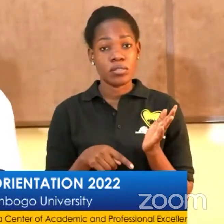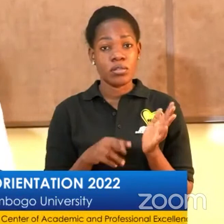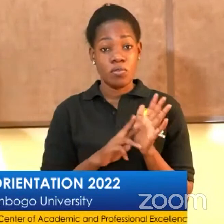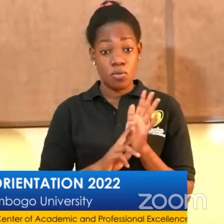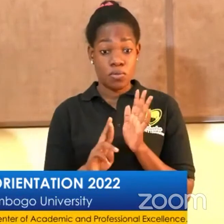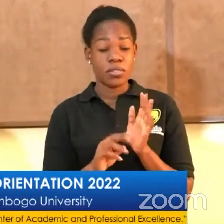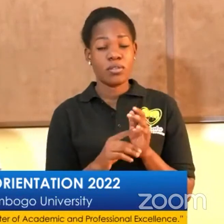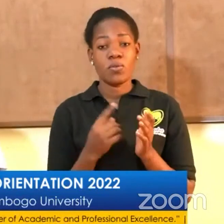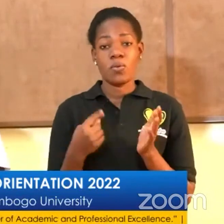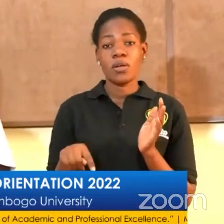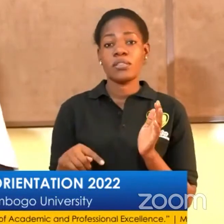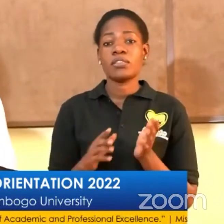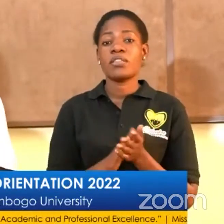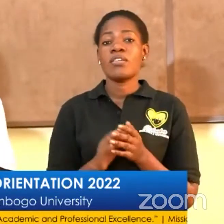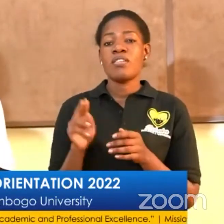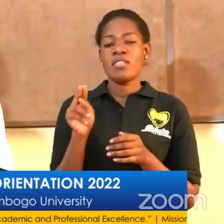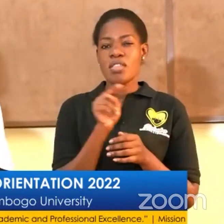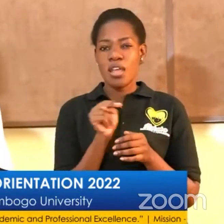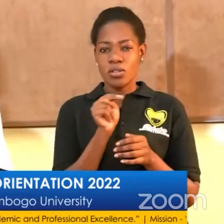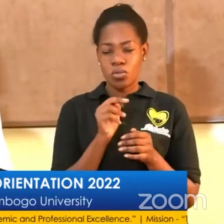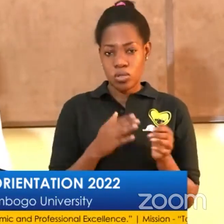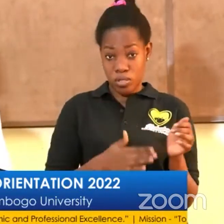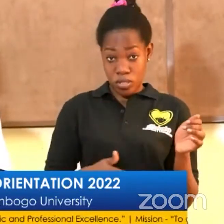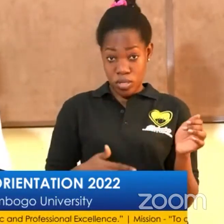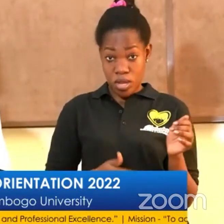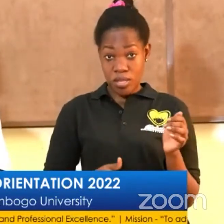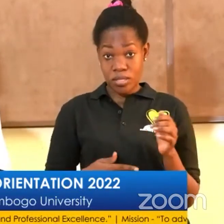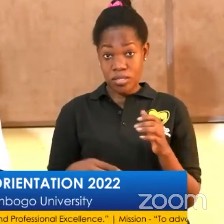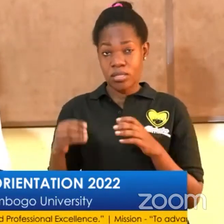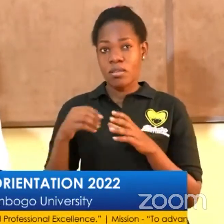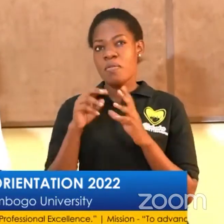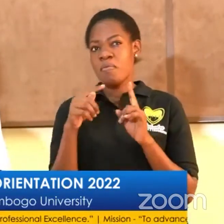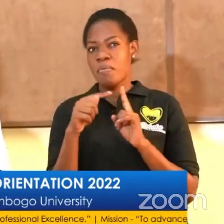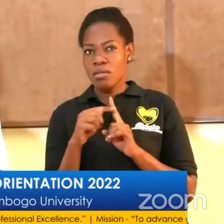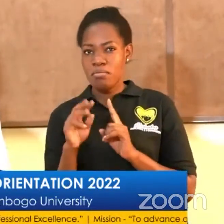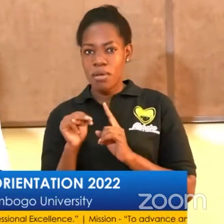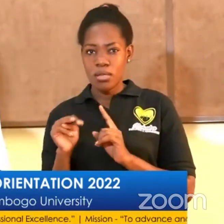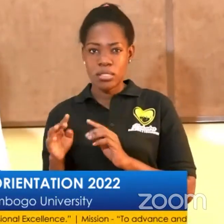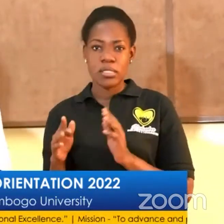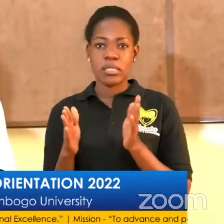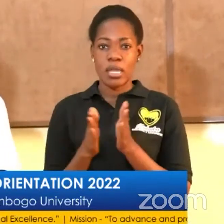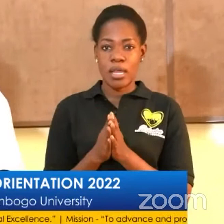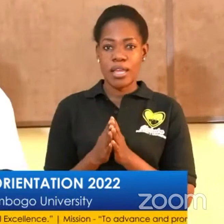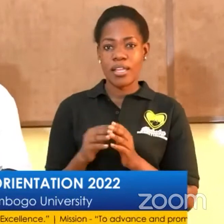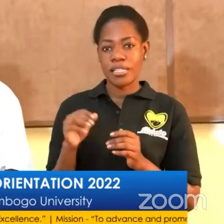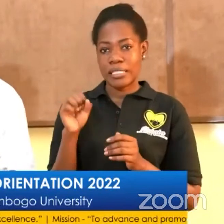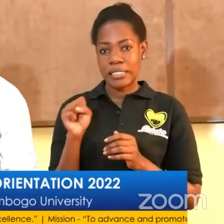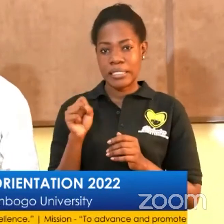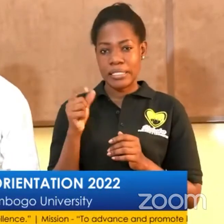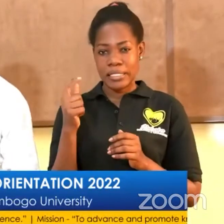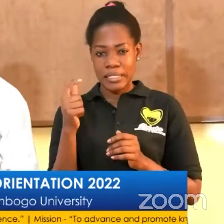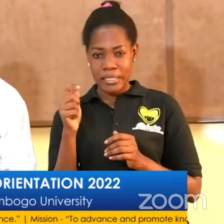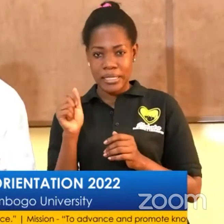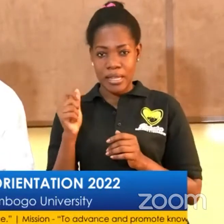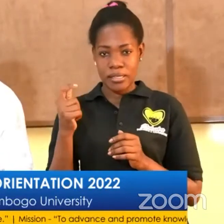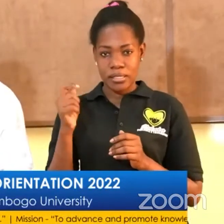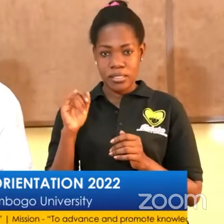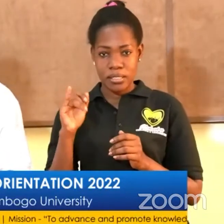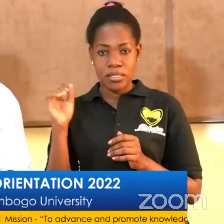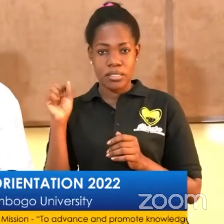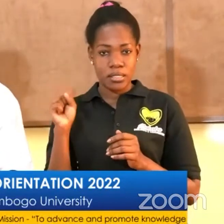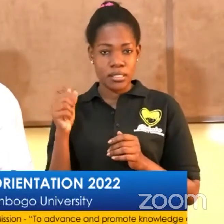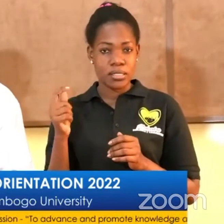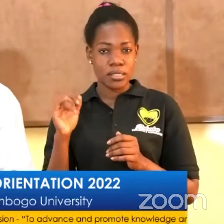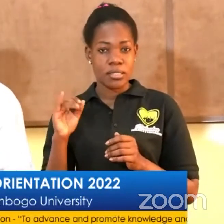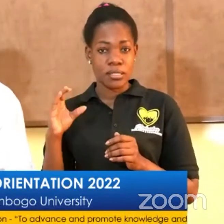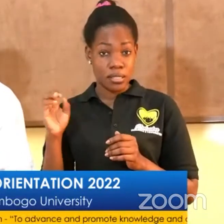natural sciences, including mathematics and statistics. The code 600